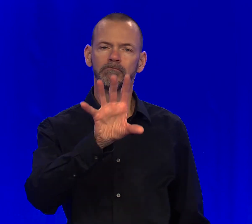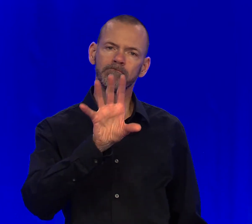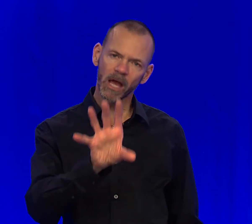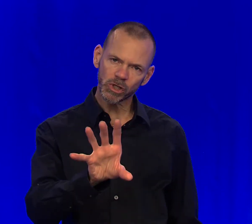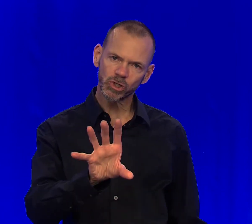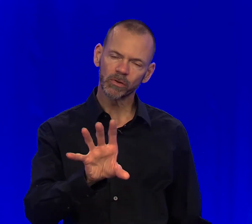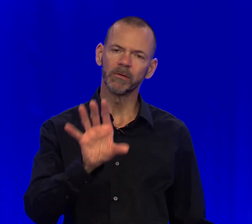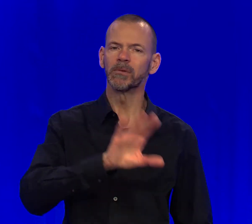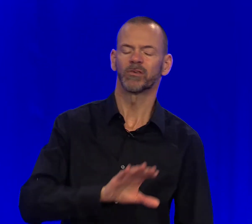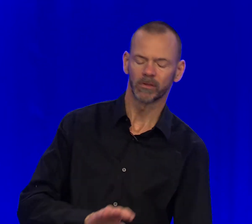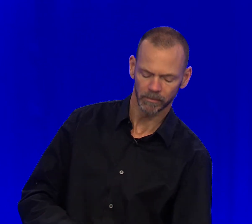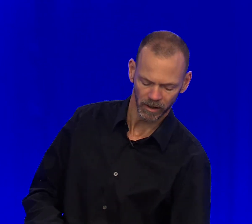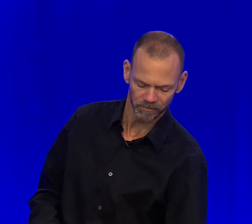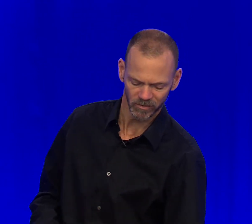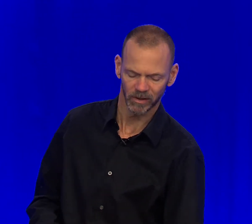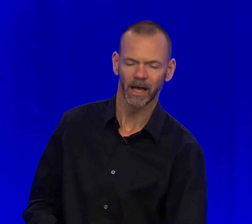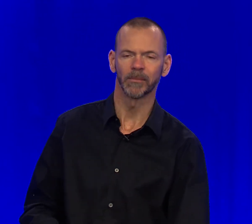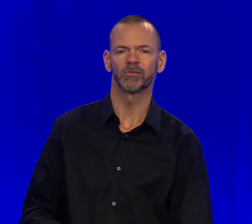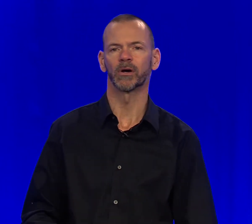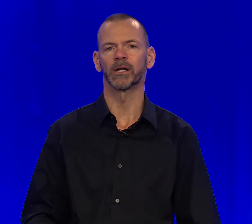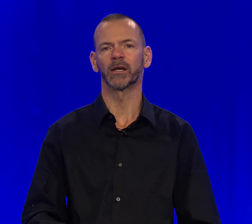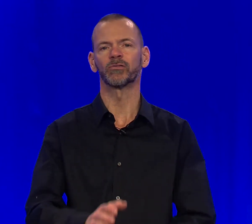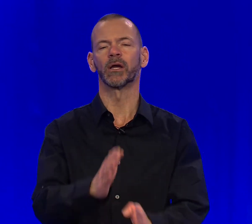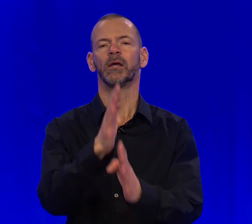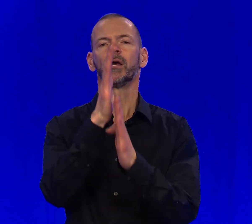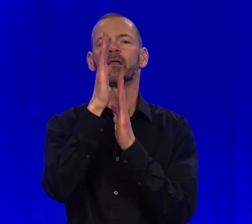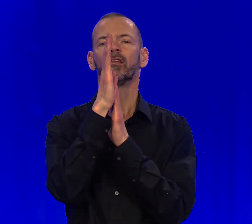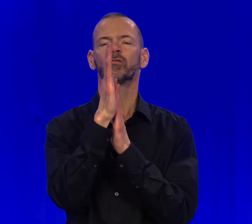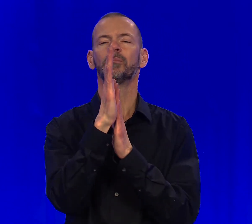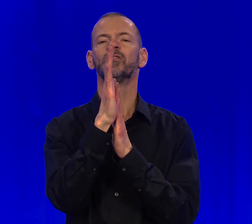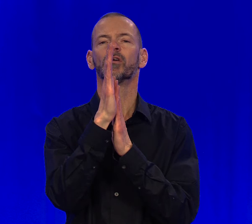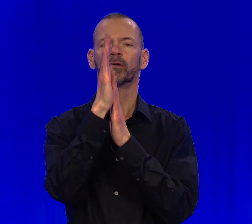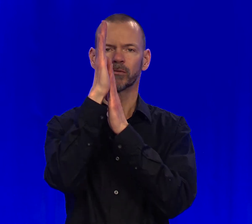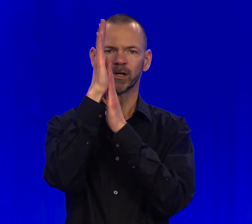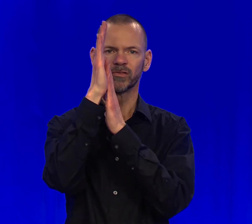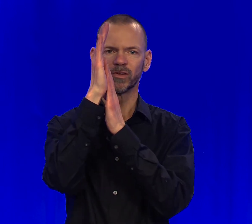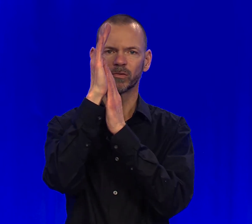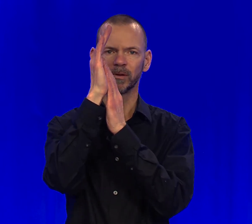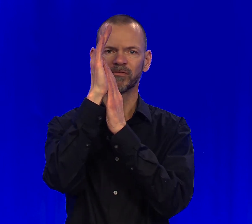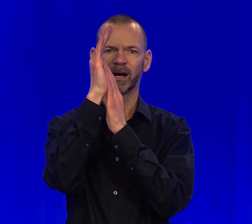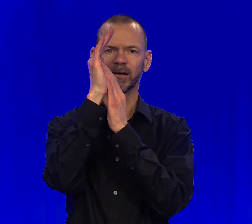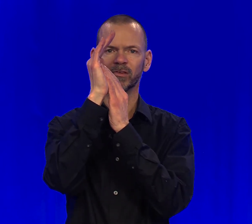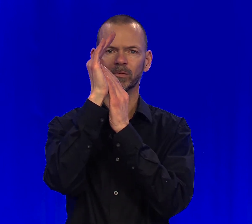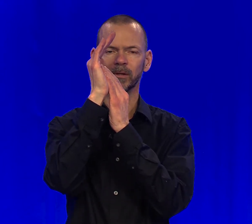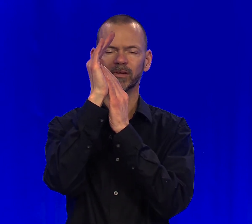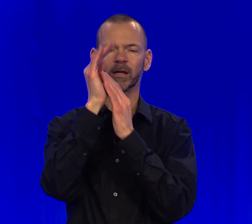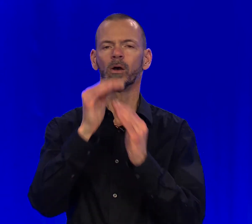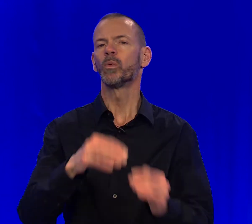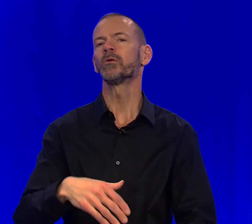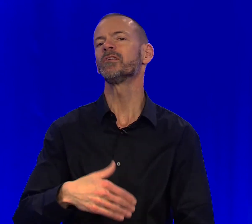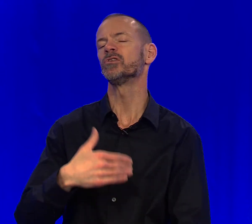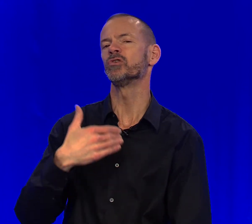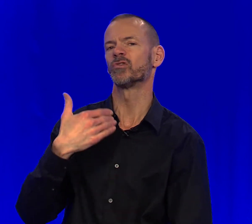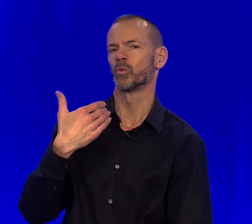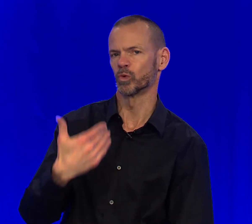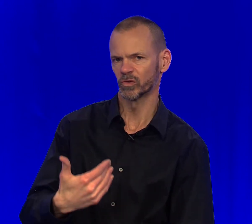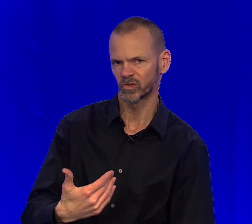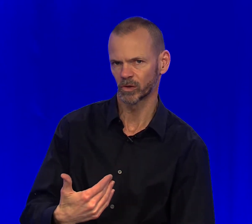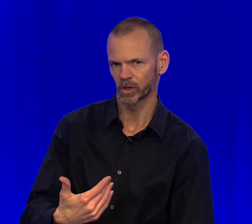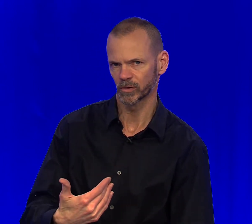and measure the amount of misalignment on an X-ray, this would be 0 degrees, this would be 5, this would be 10. We don't even use the word